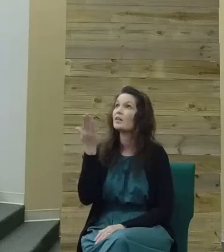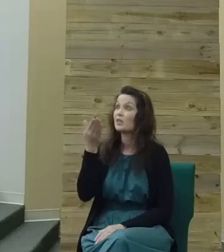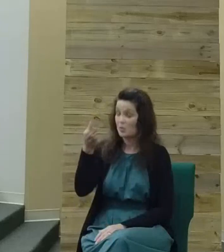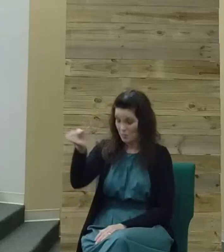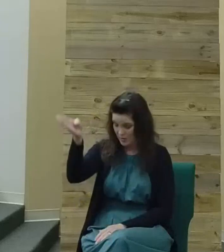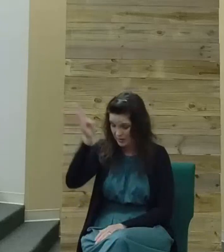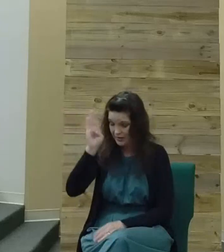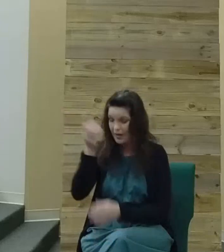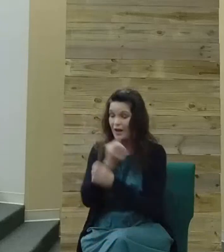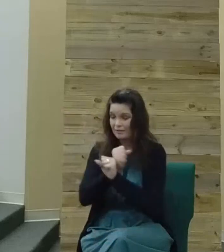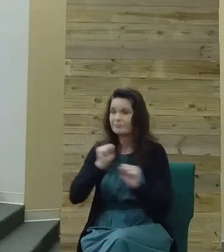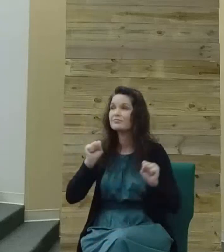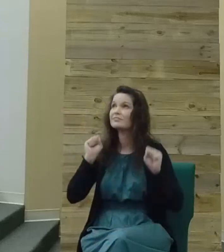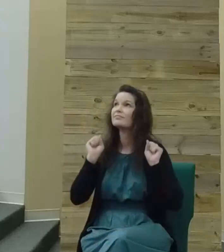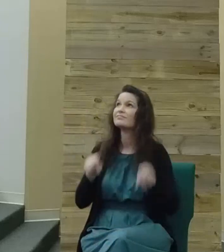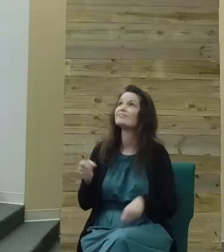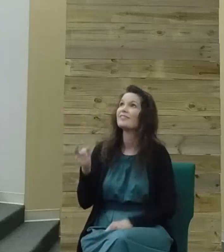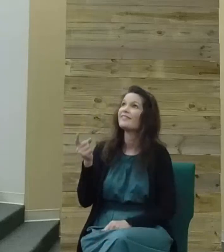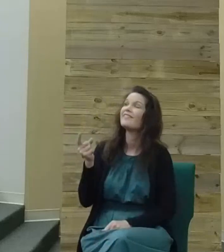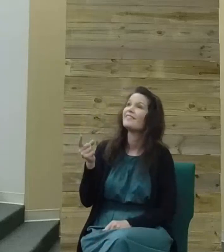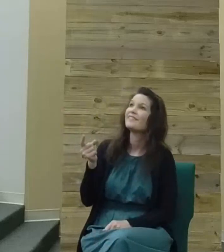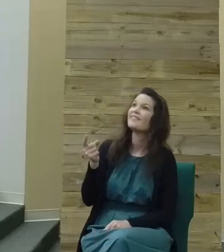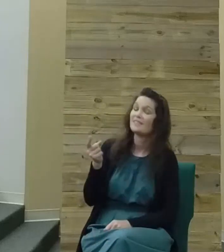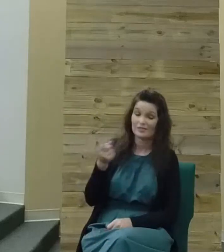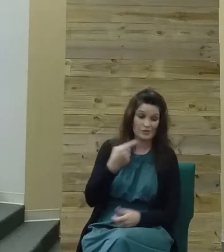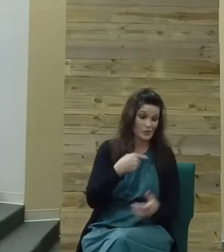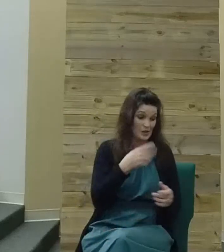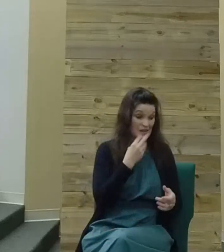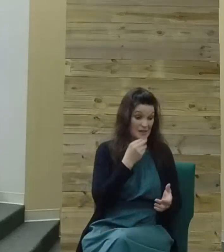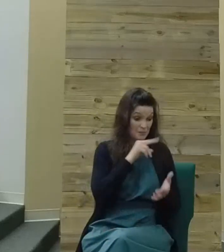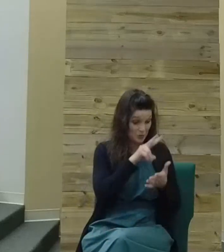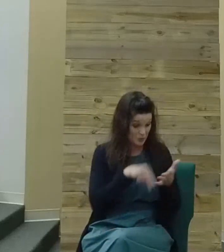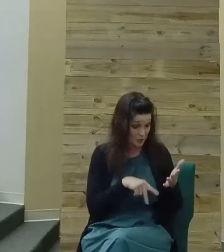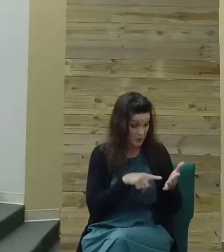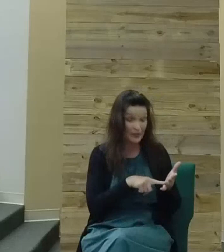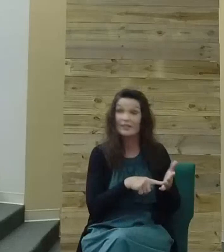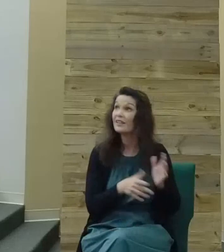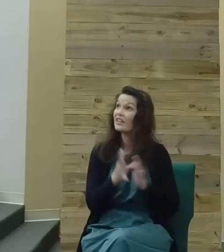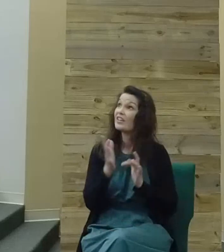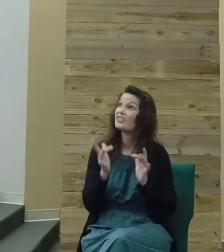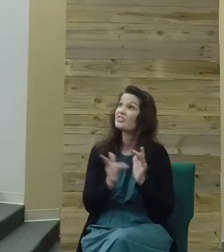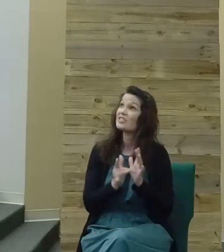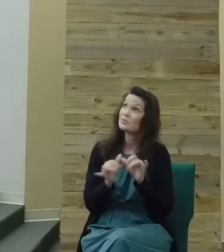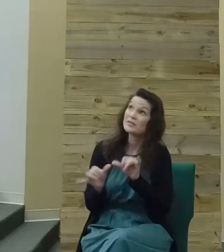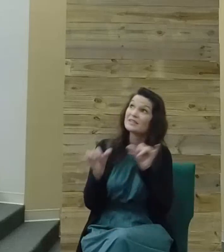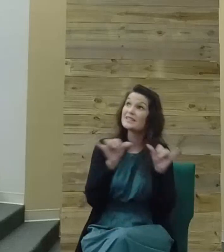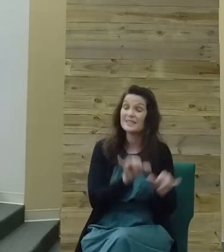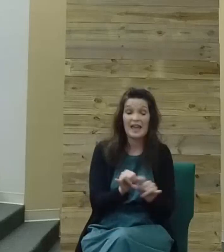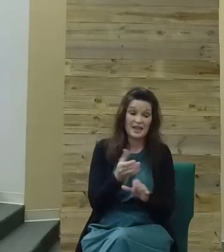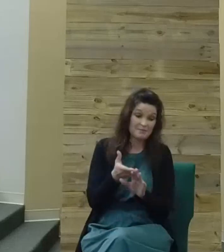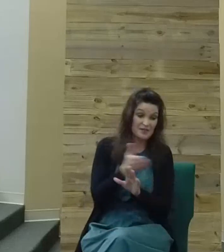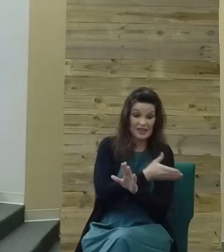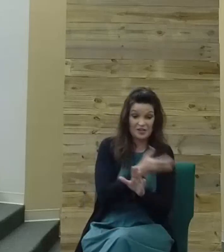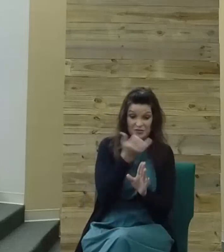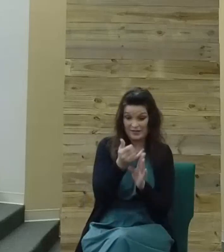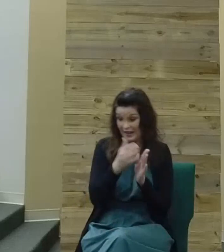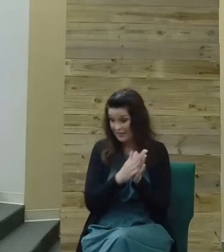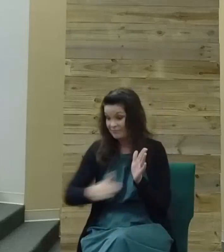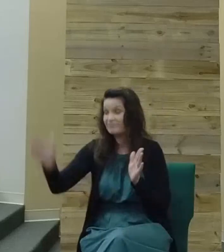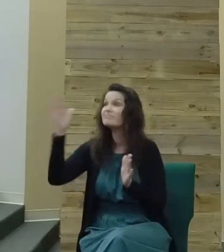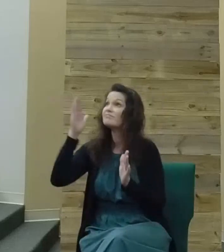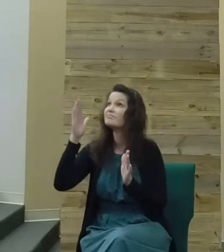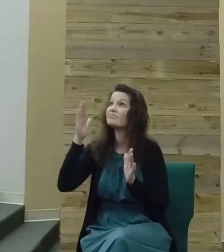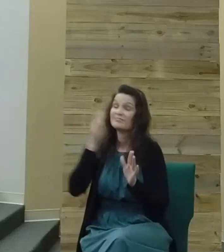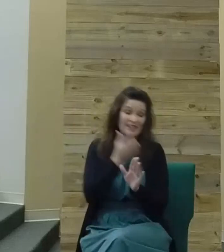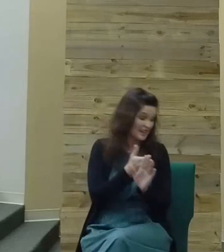You are the God who saves. We read in Hebrews that Jesus Christ is the same yesterday, today, and forever. He